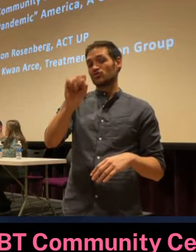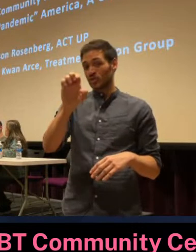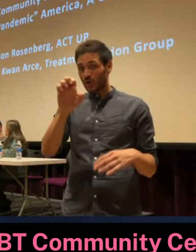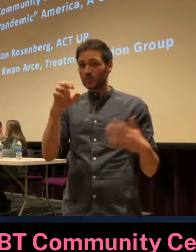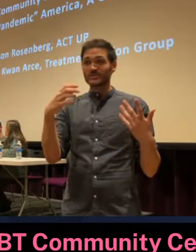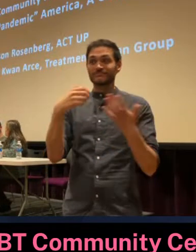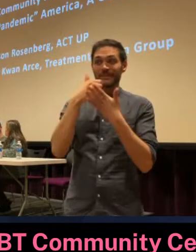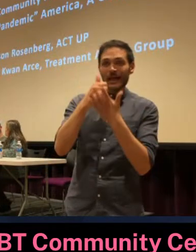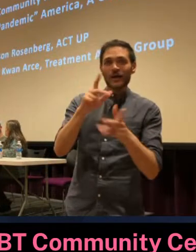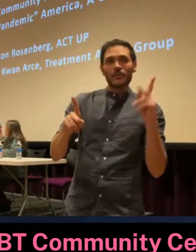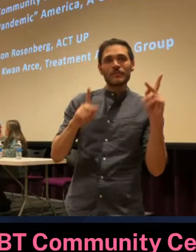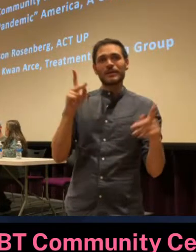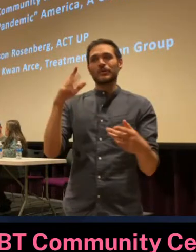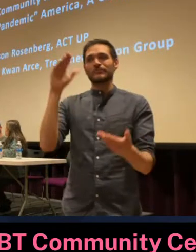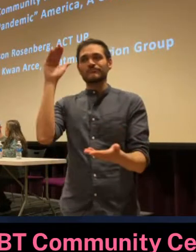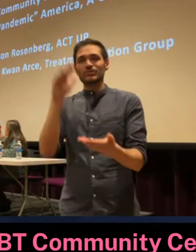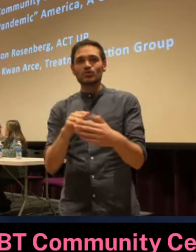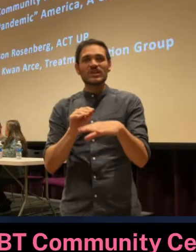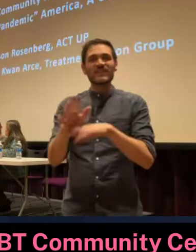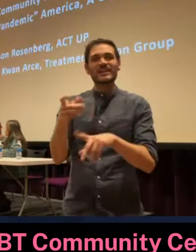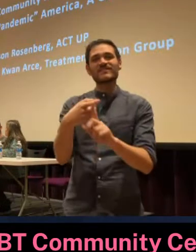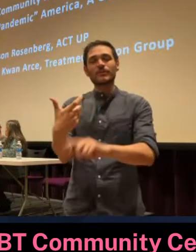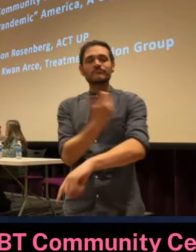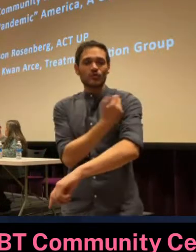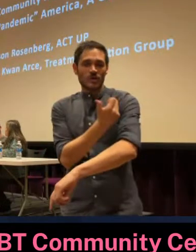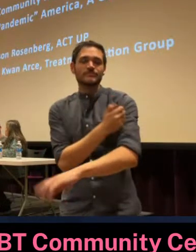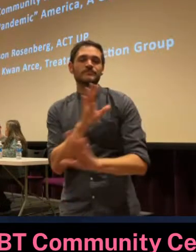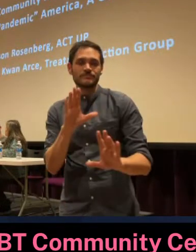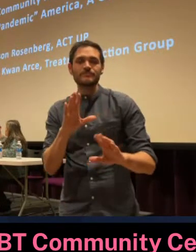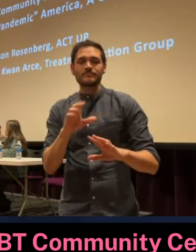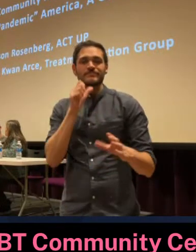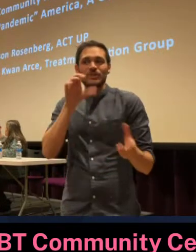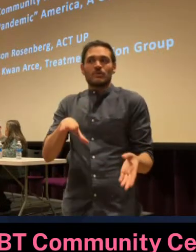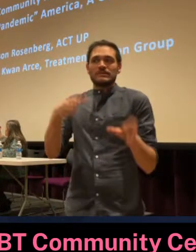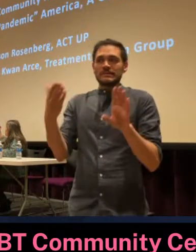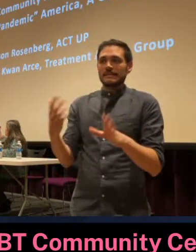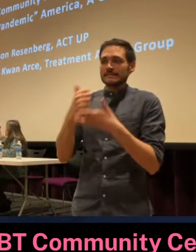result. So, Ivy, maybe you could explore,